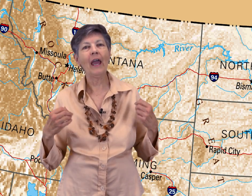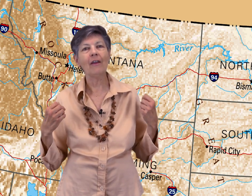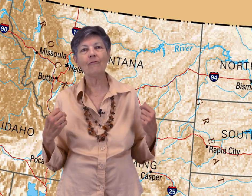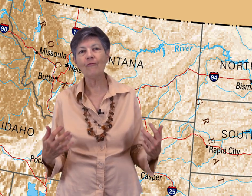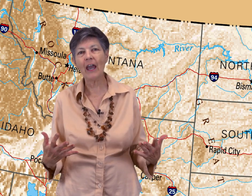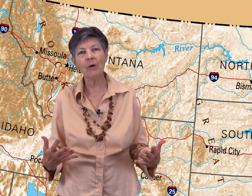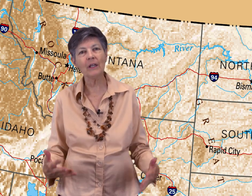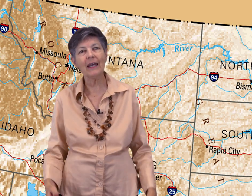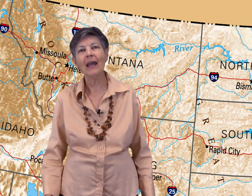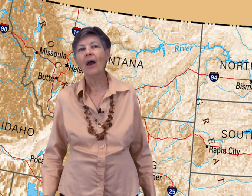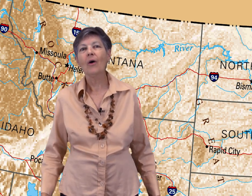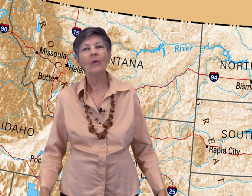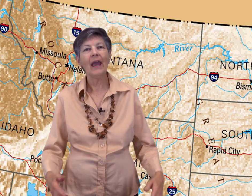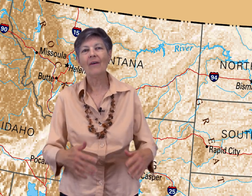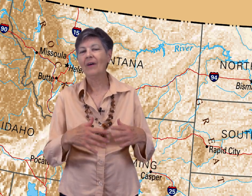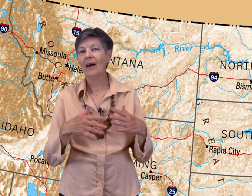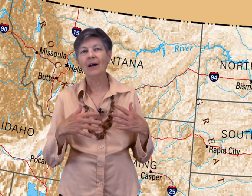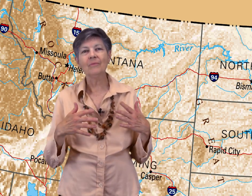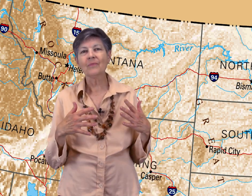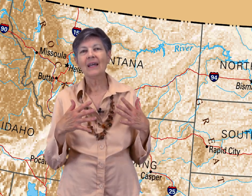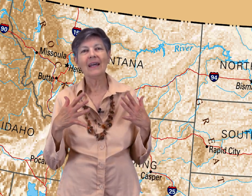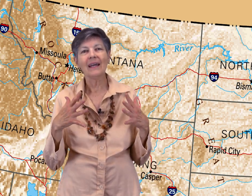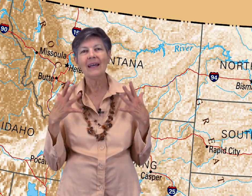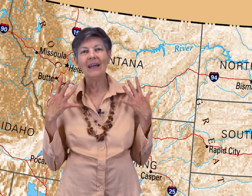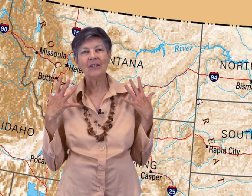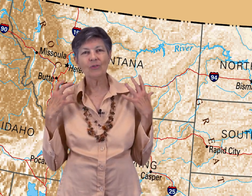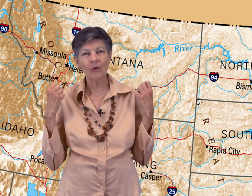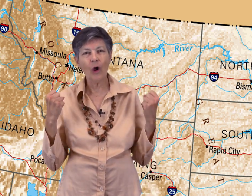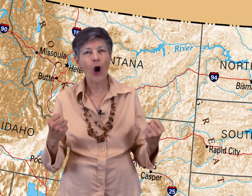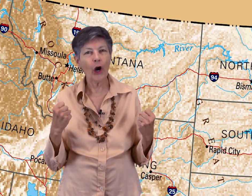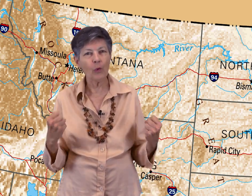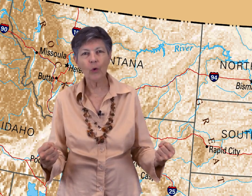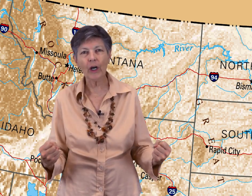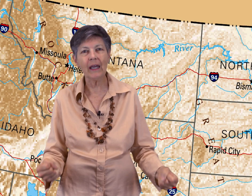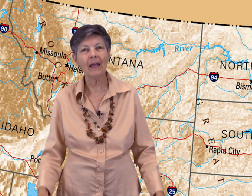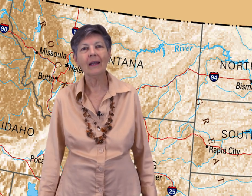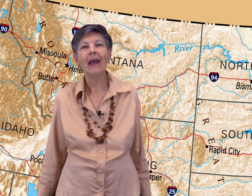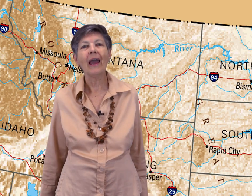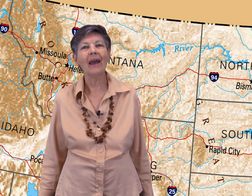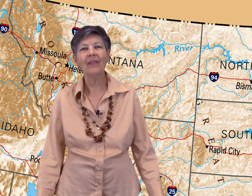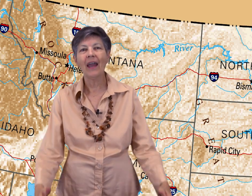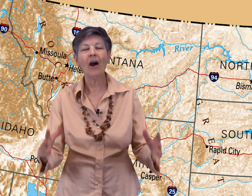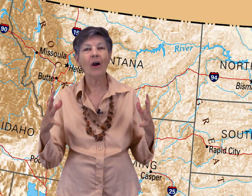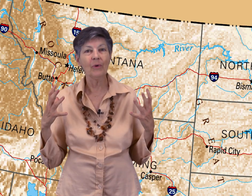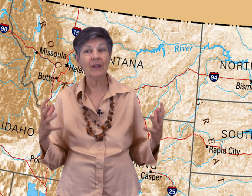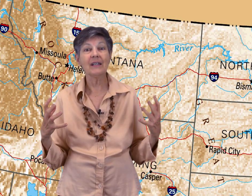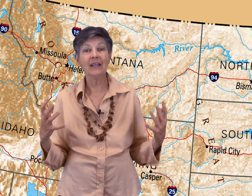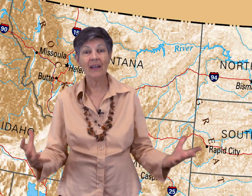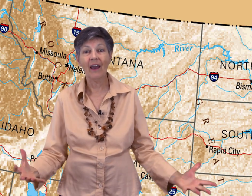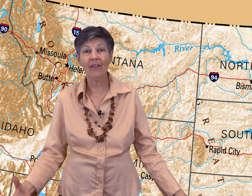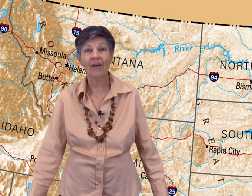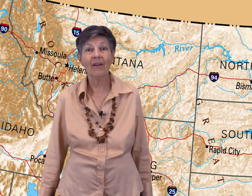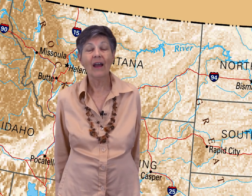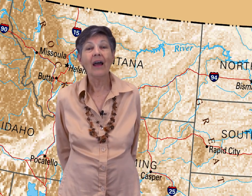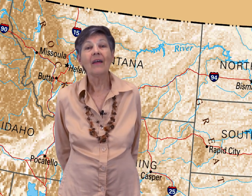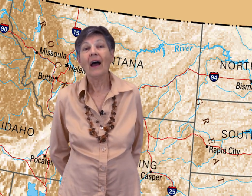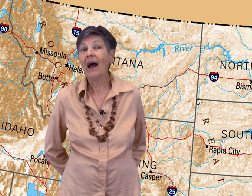and family. We have, it's hardworking, and they are really together.